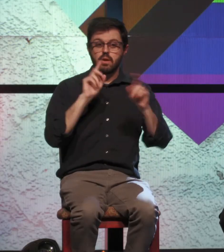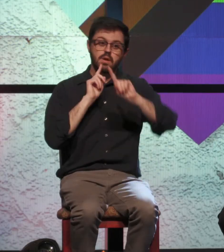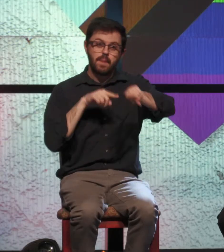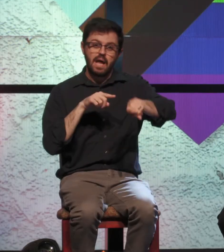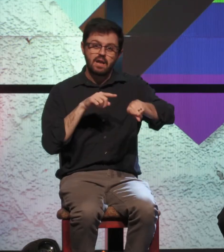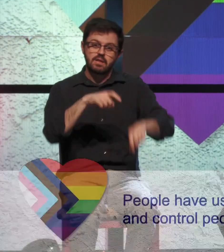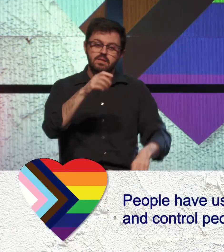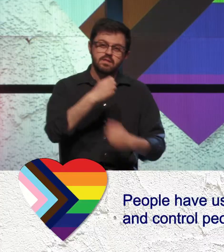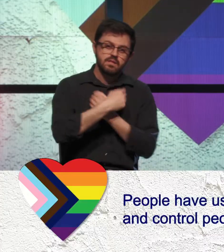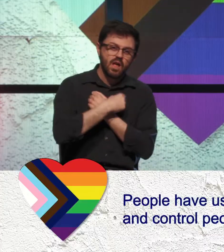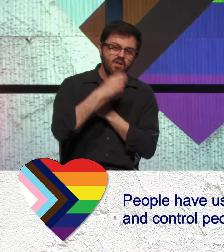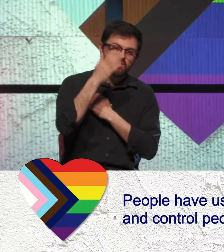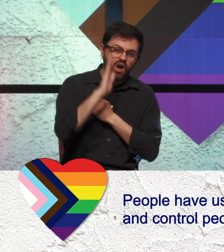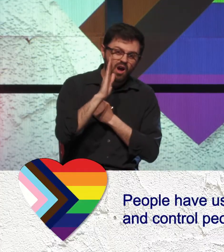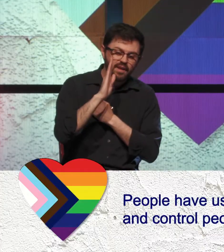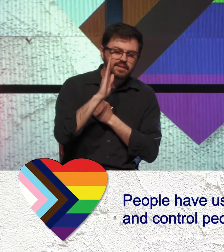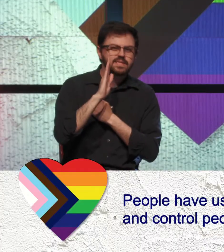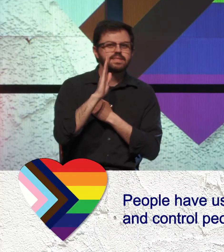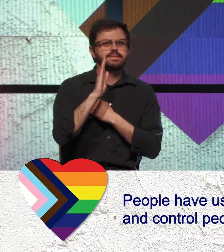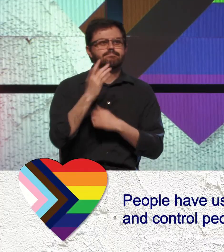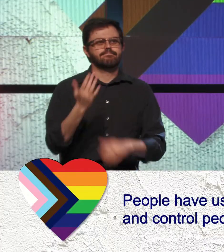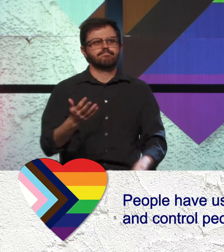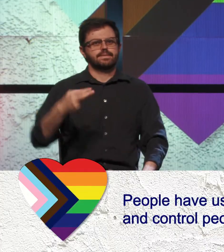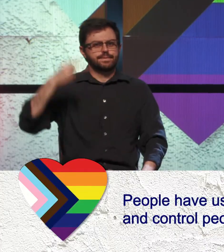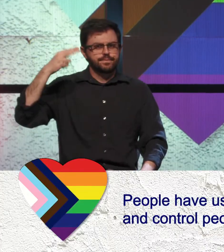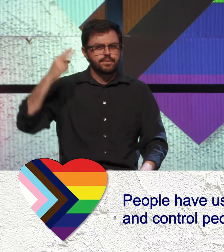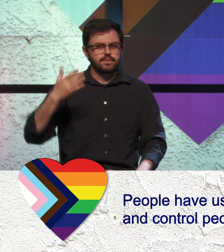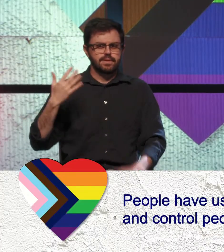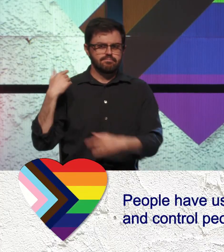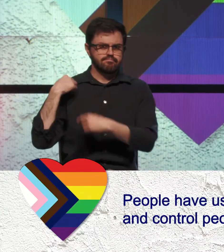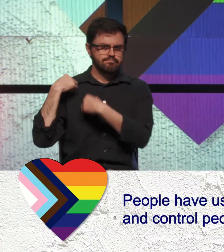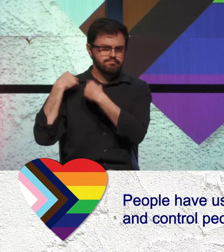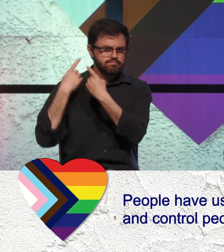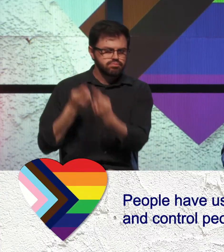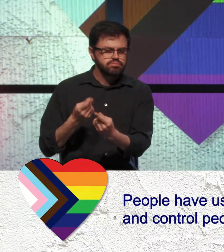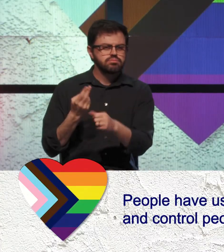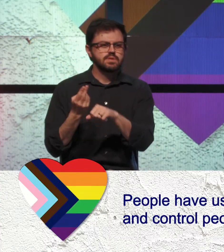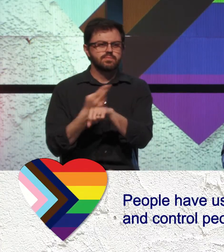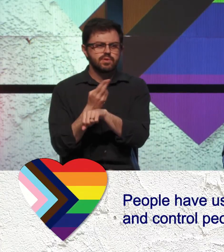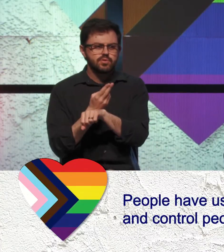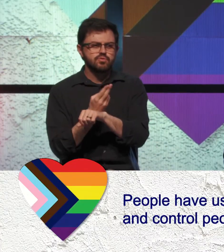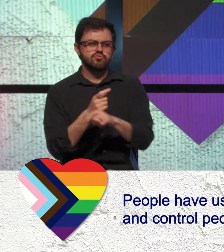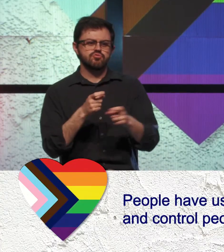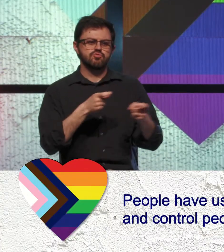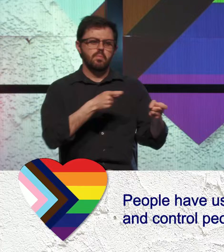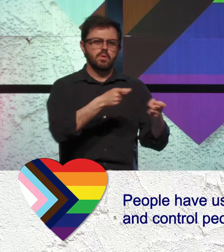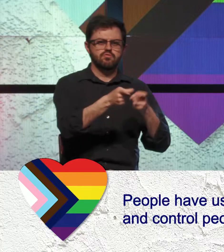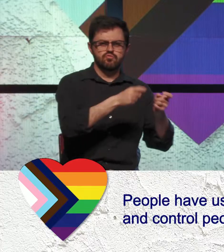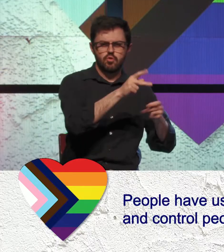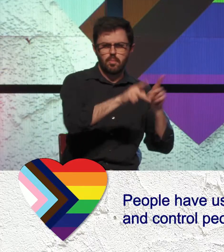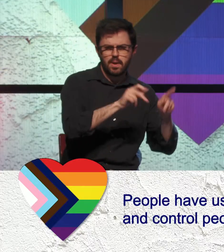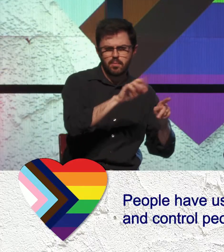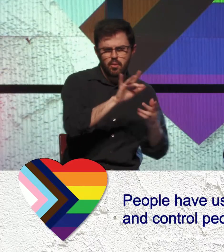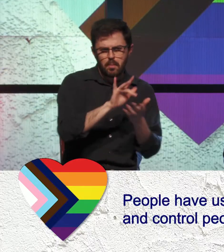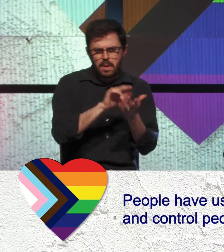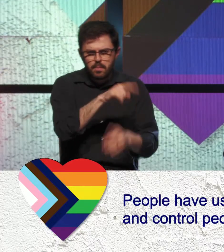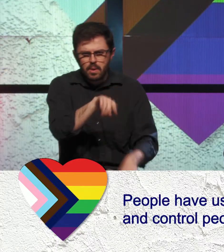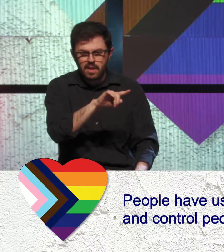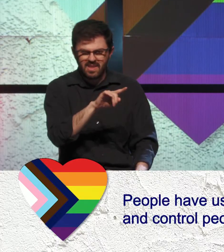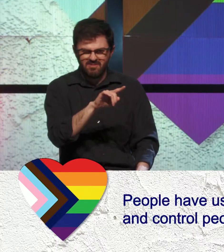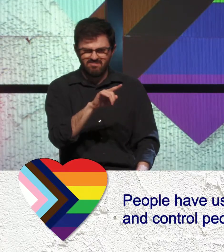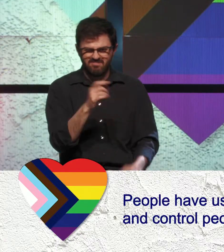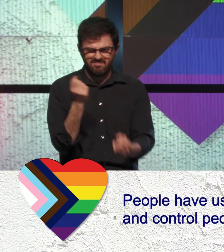been used to manipulate and control people. Like, give me a hand raise if that resonates with you a little